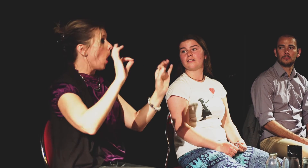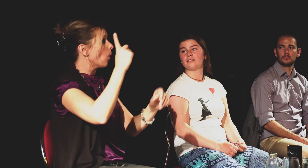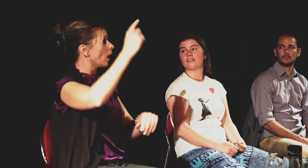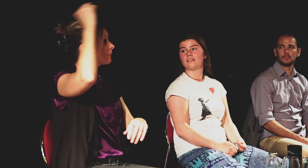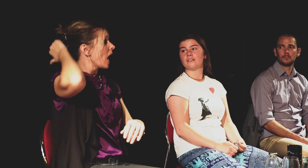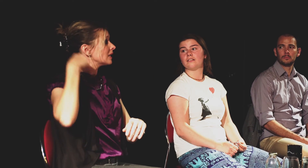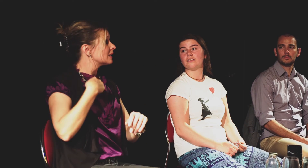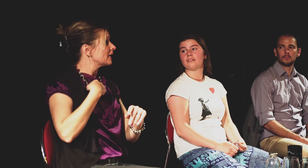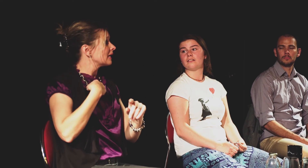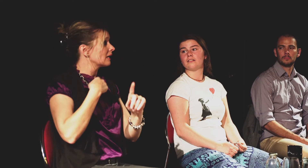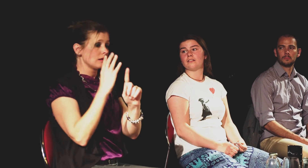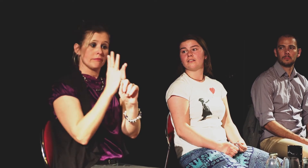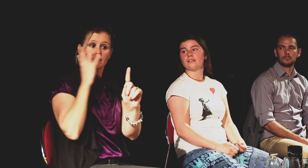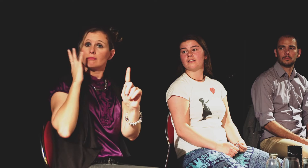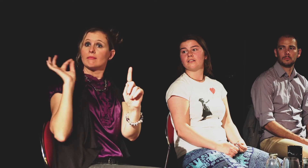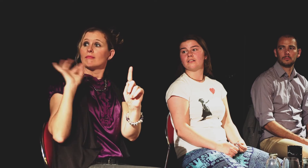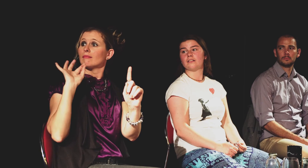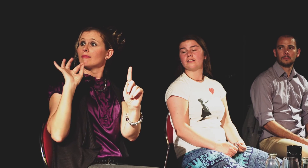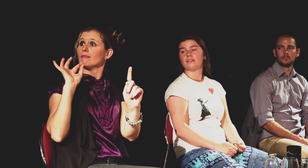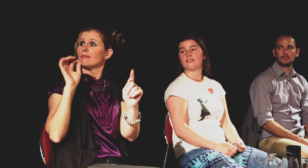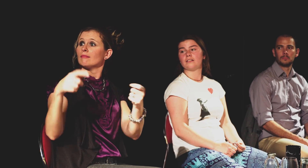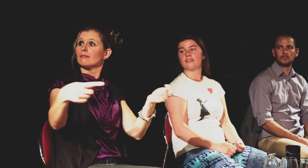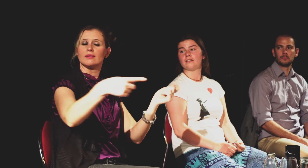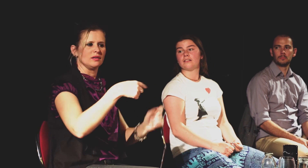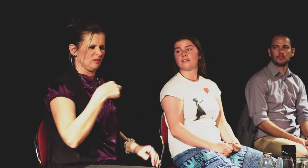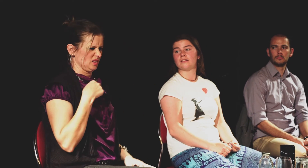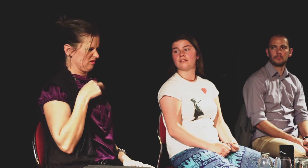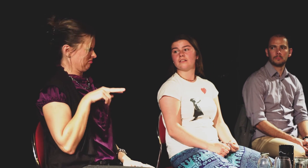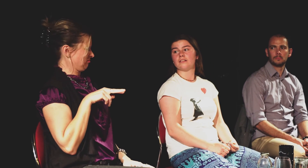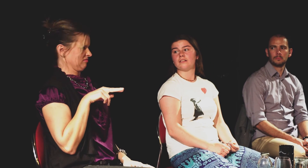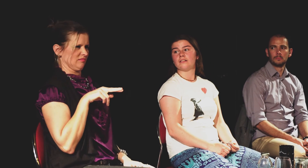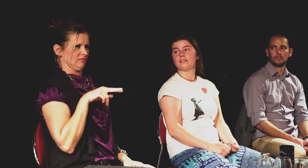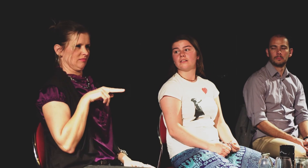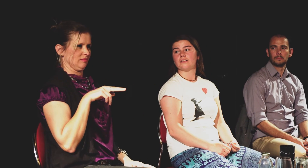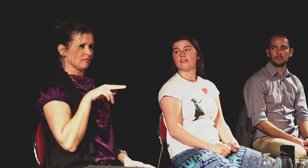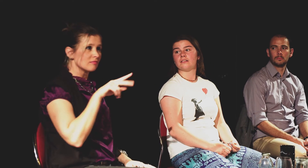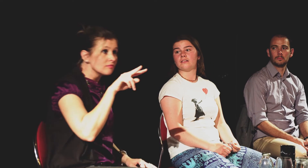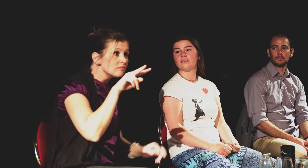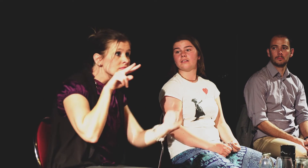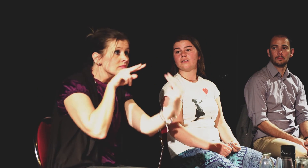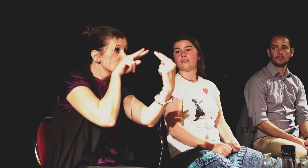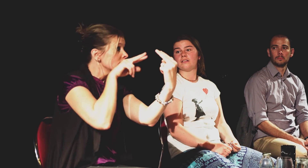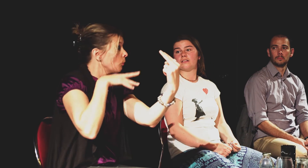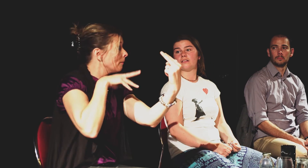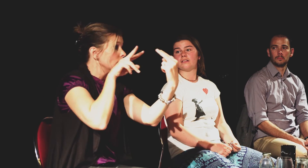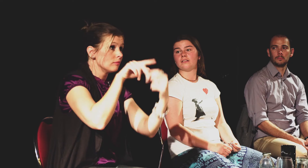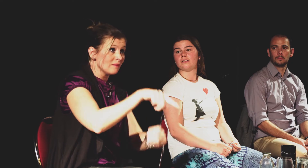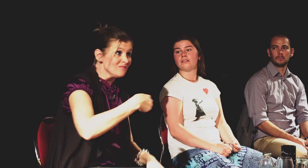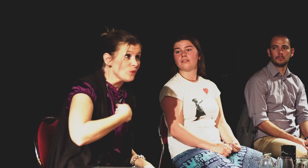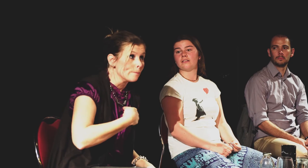space in front of me. And so I looked around to think who would be requiring the services of a wheelchair. Made eye